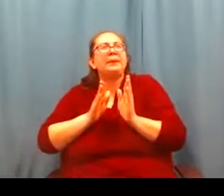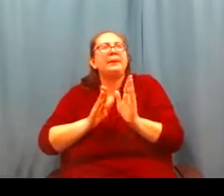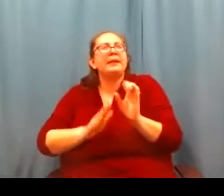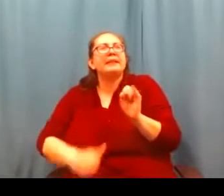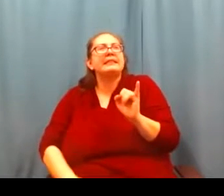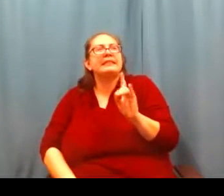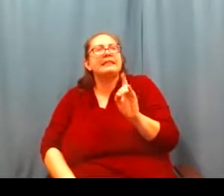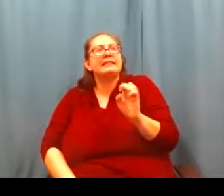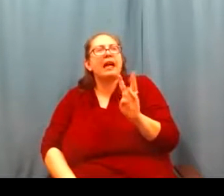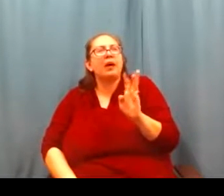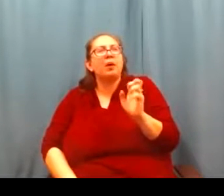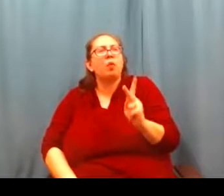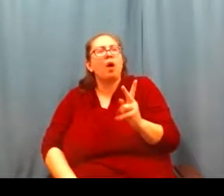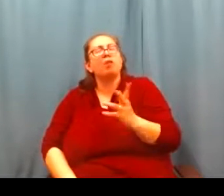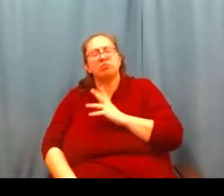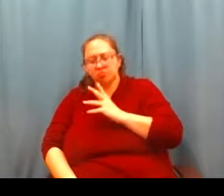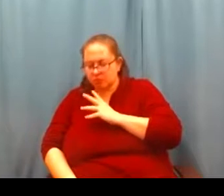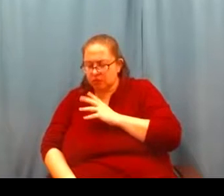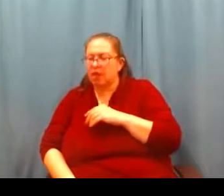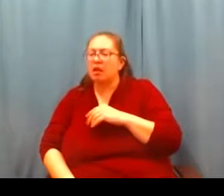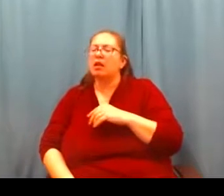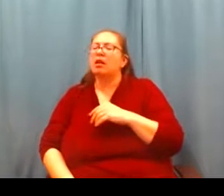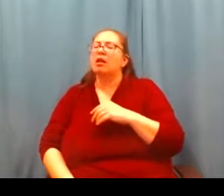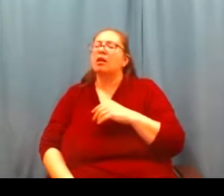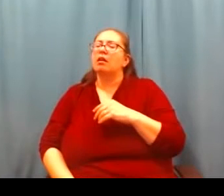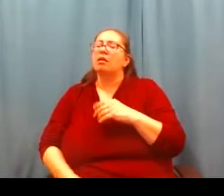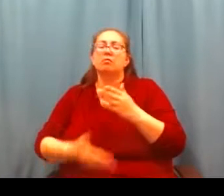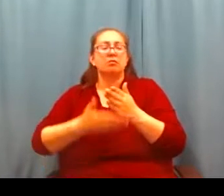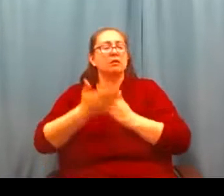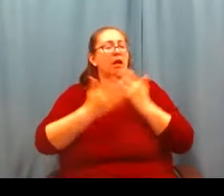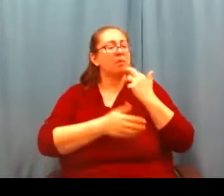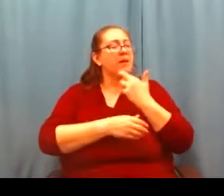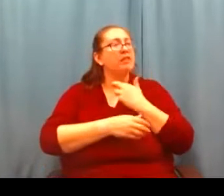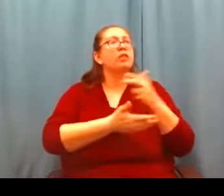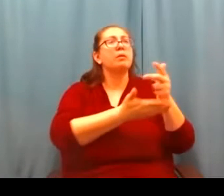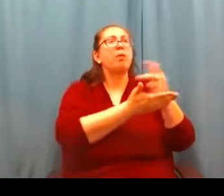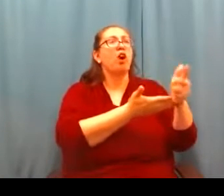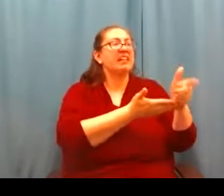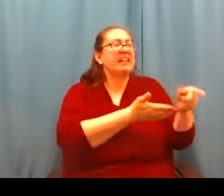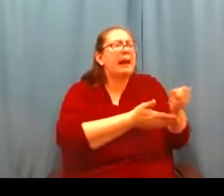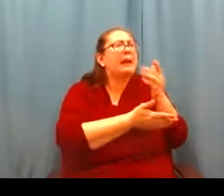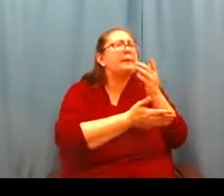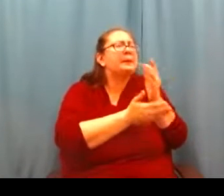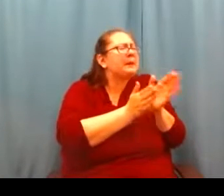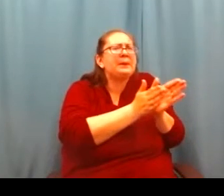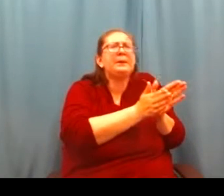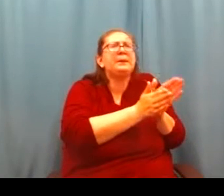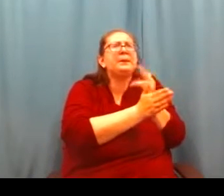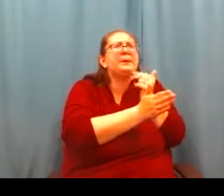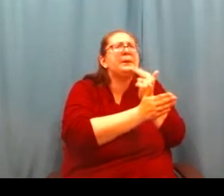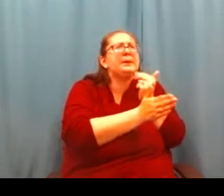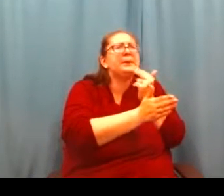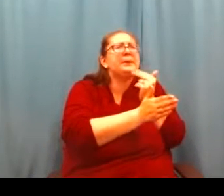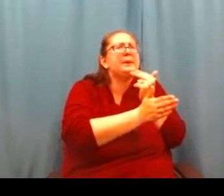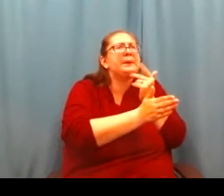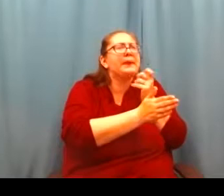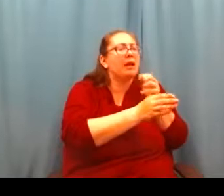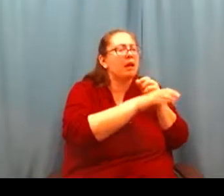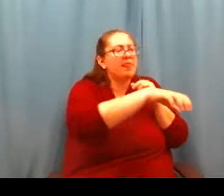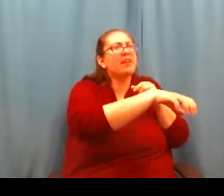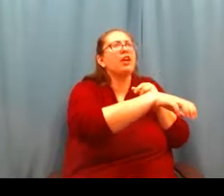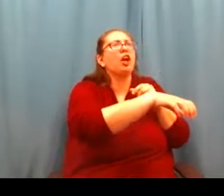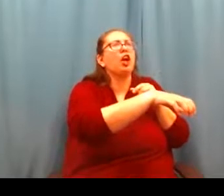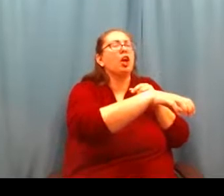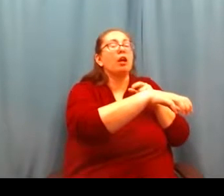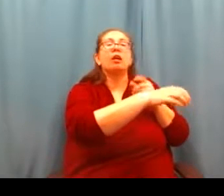to work with them. Some restaurants have a small parking lot or something next door or adjacent to them. And some of